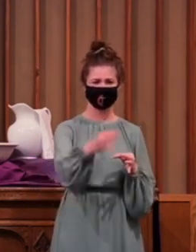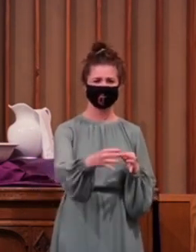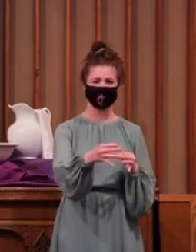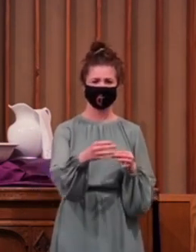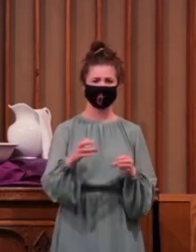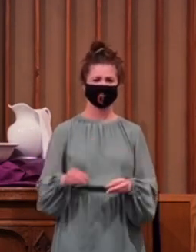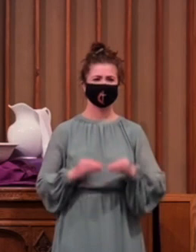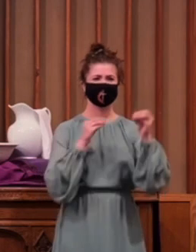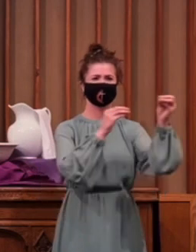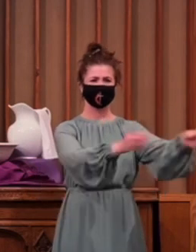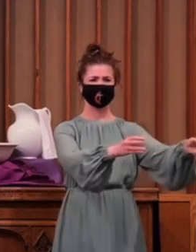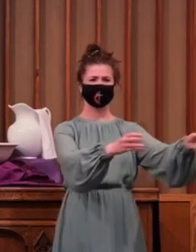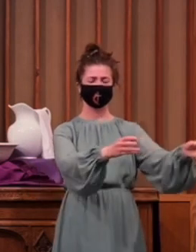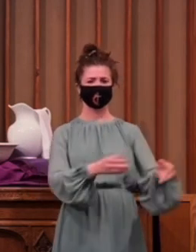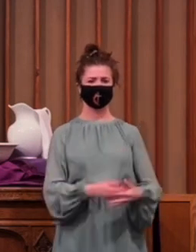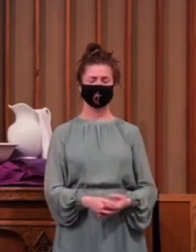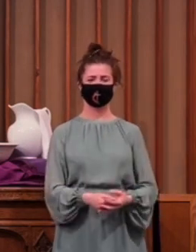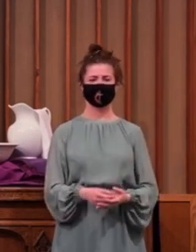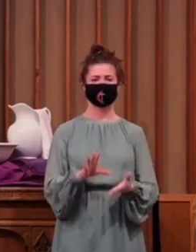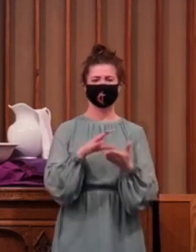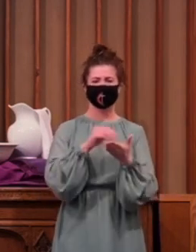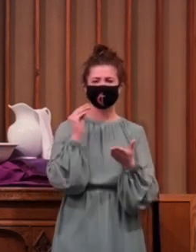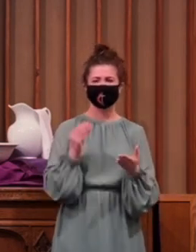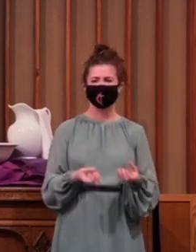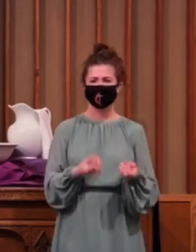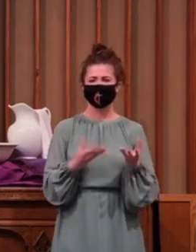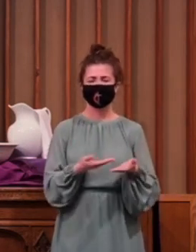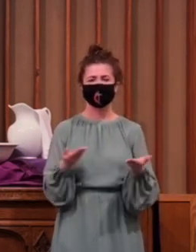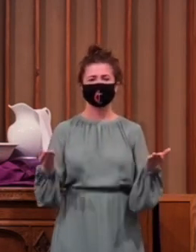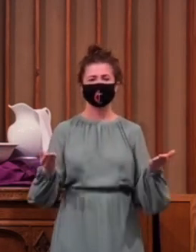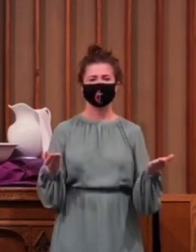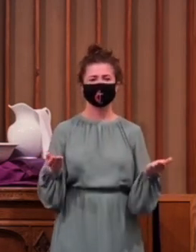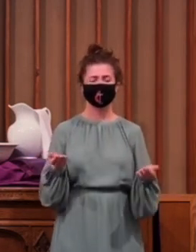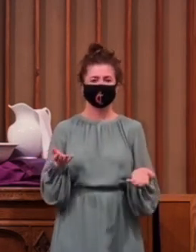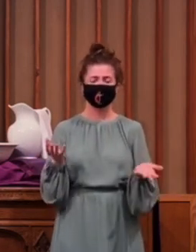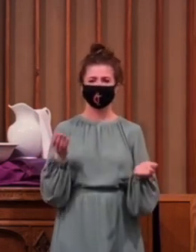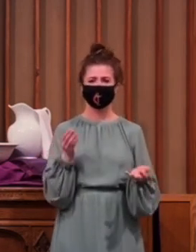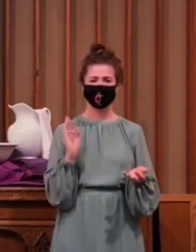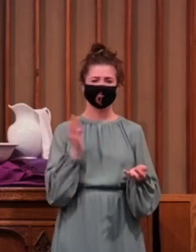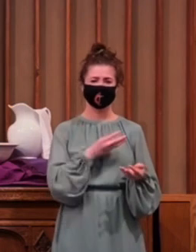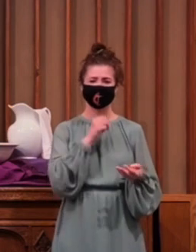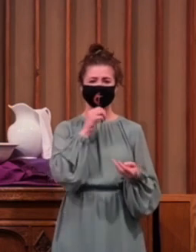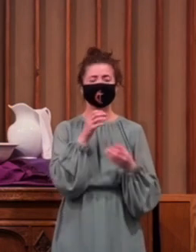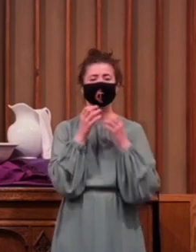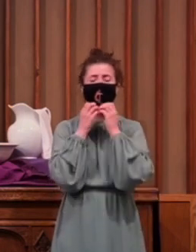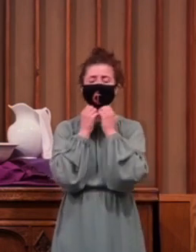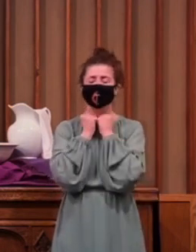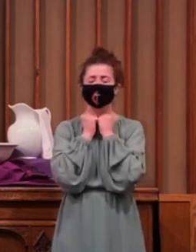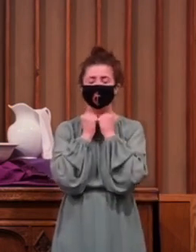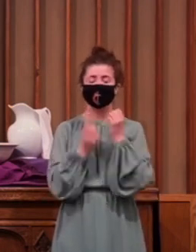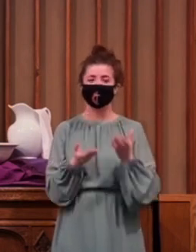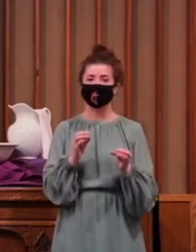reach. We have learned that the many things we used to take for granted are more important than we may